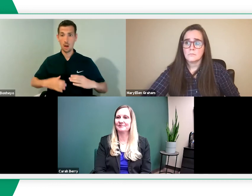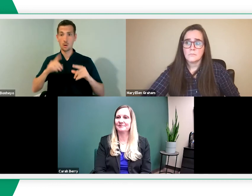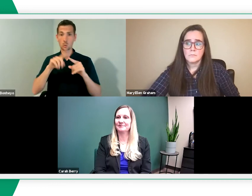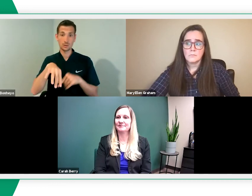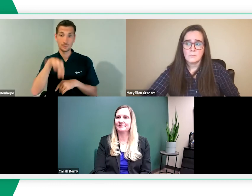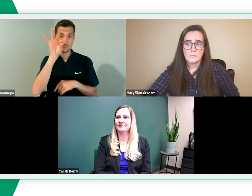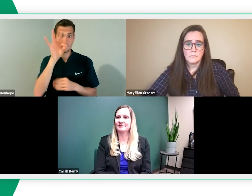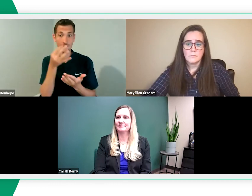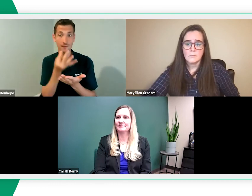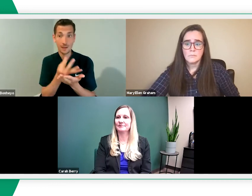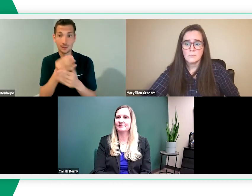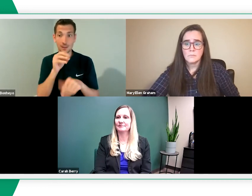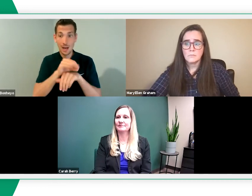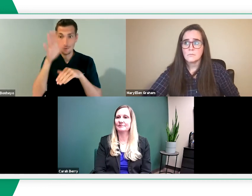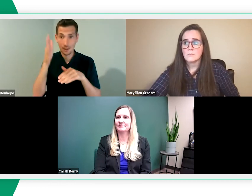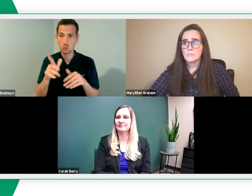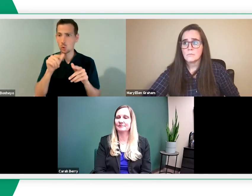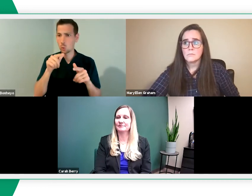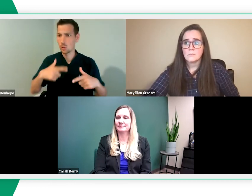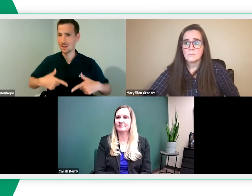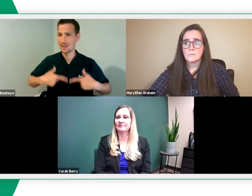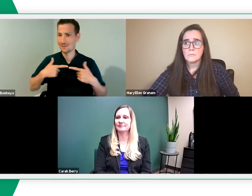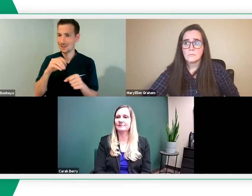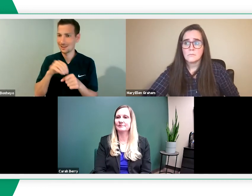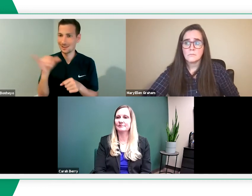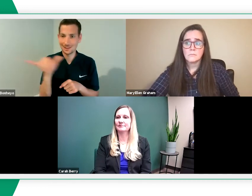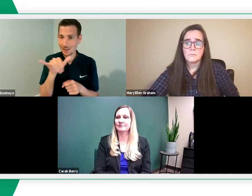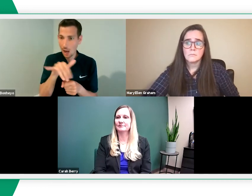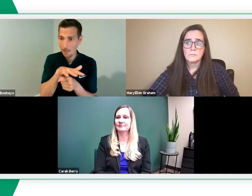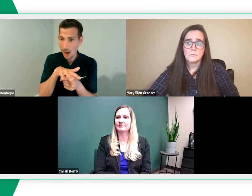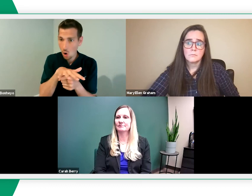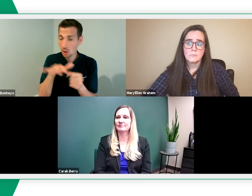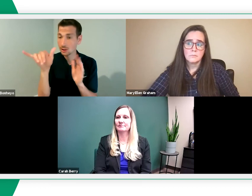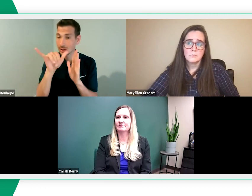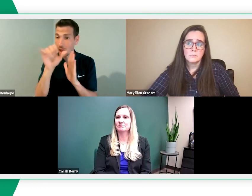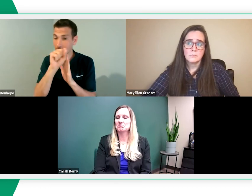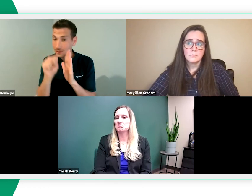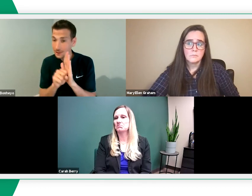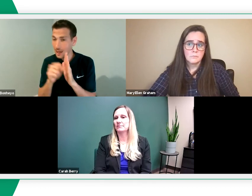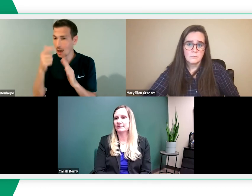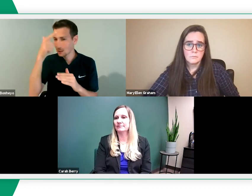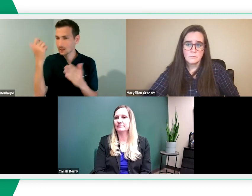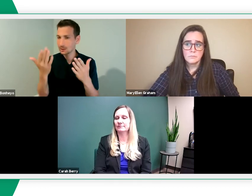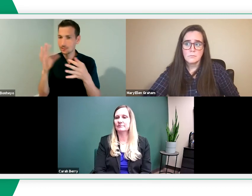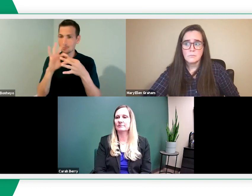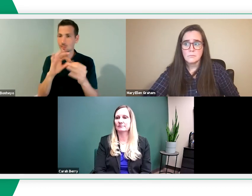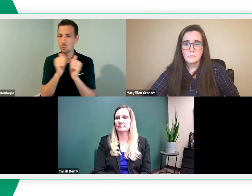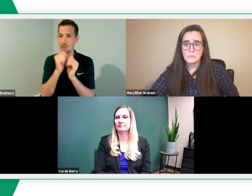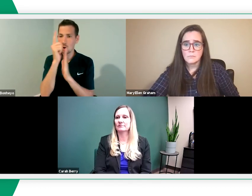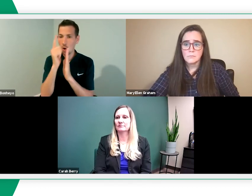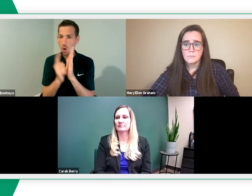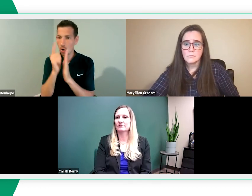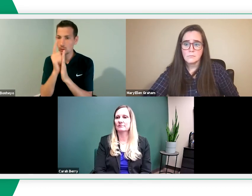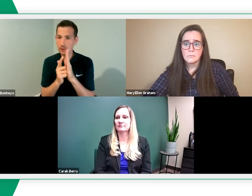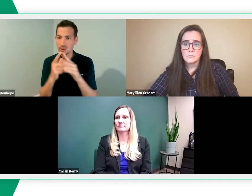Says that it's important for somebody to find a financial advisor that lives in the same area, same